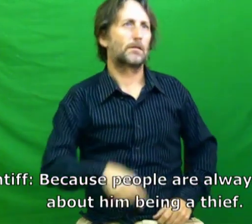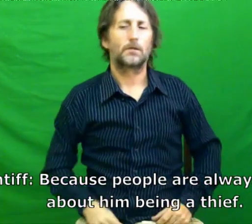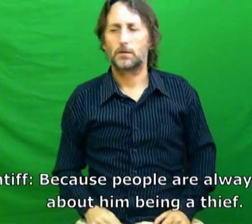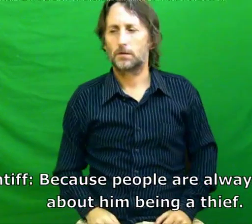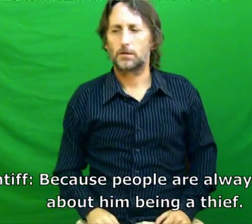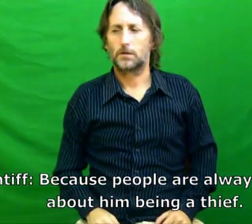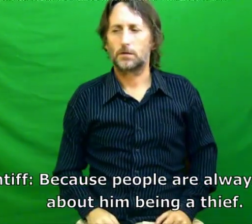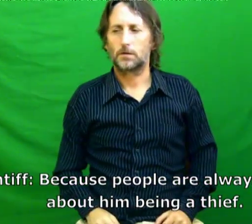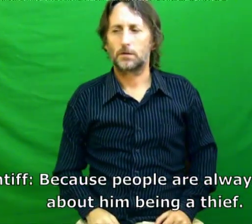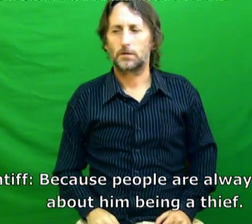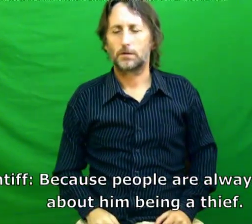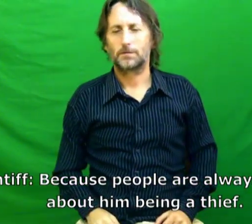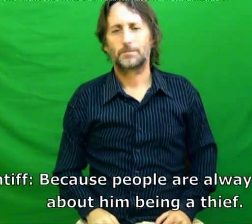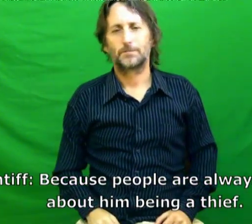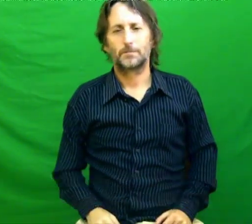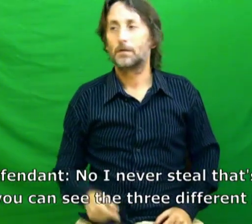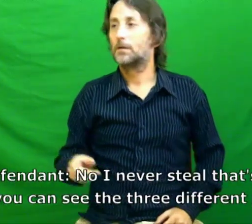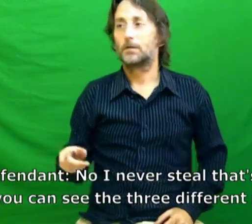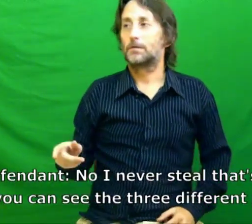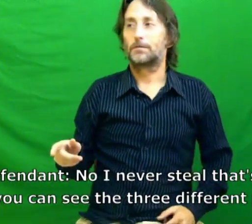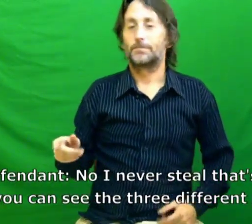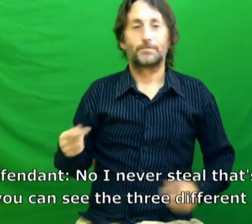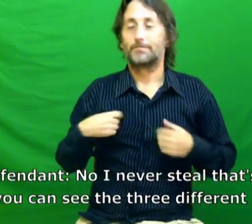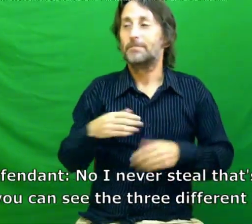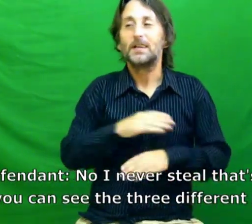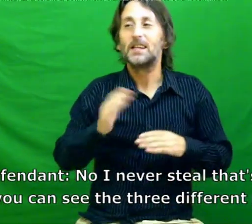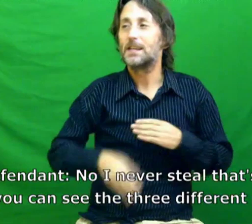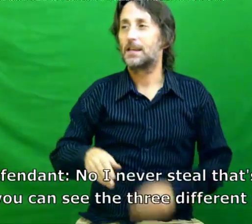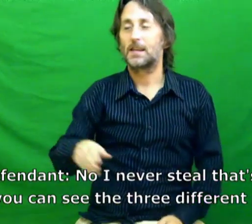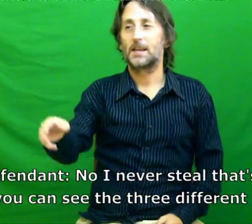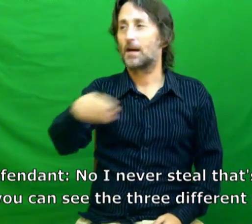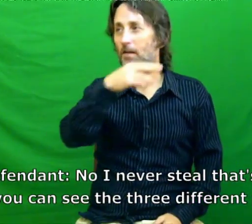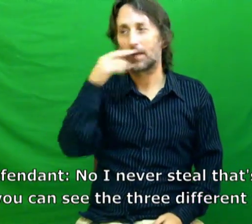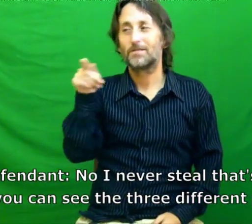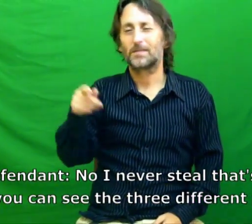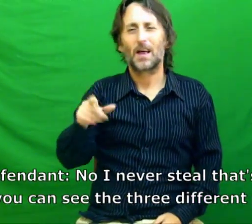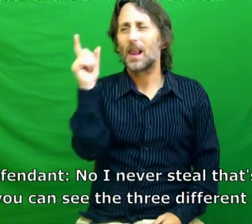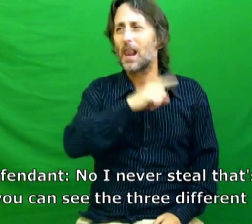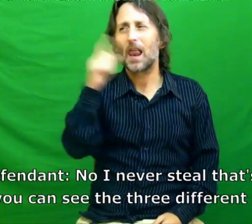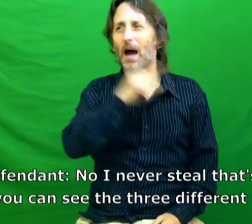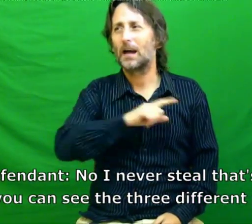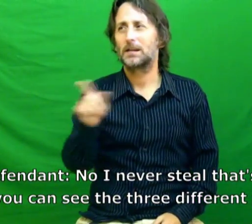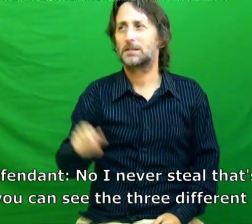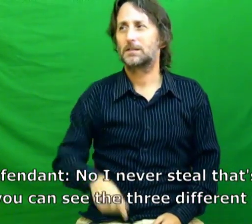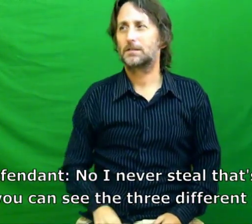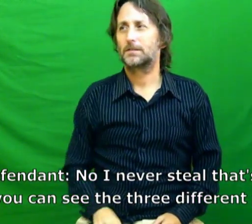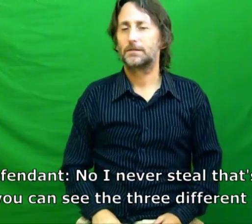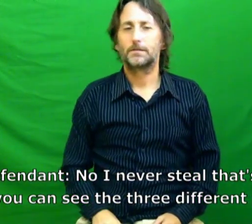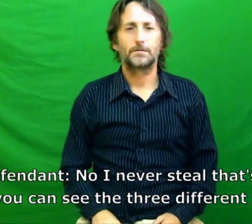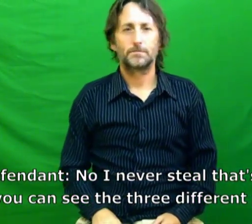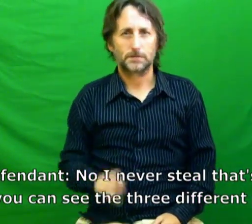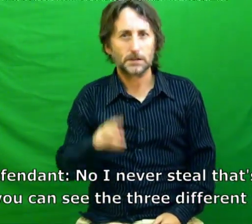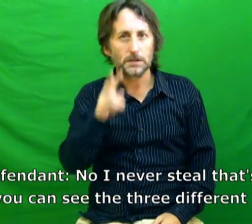The defendant. "No, I never steal, that's lies." So you can see the three different people interacting in the